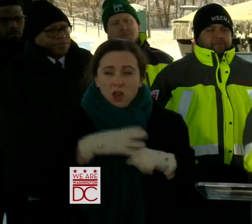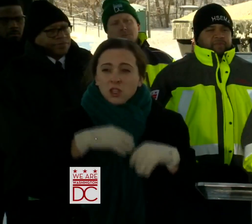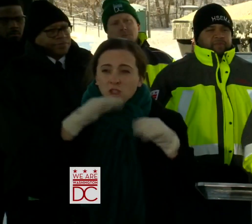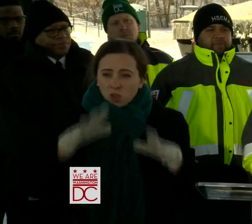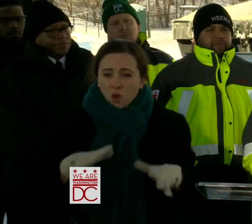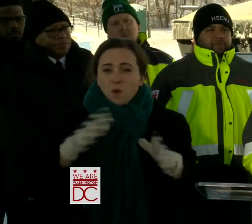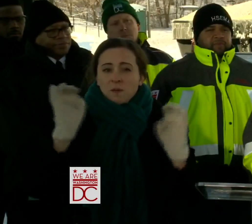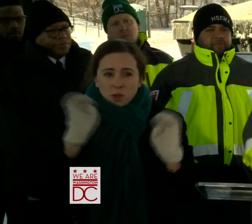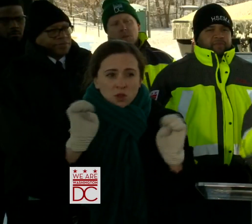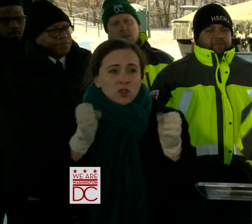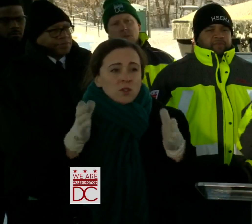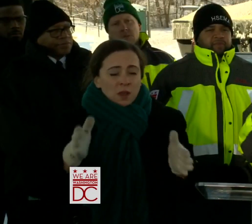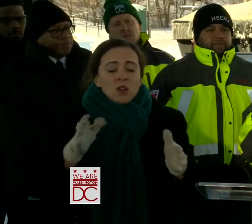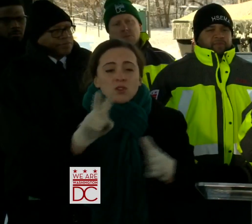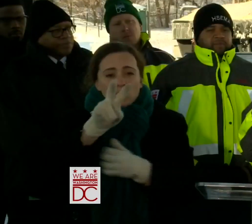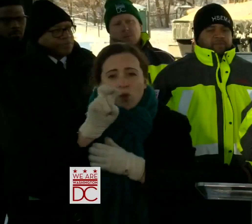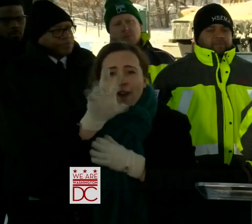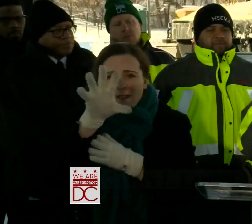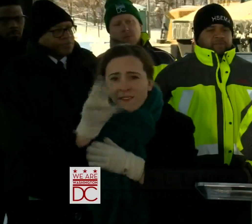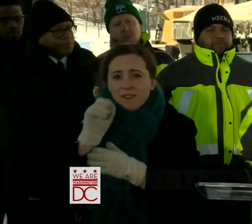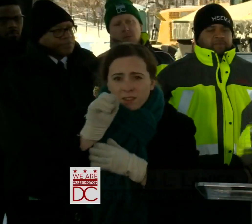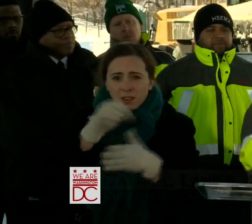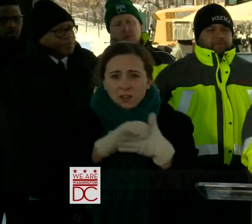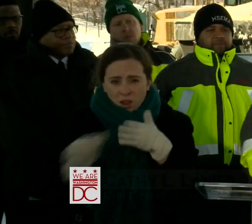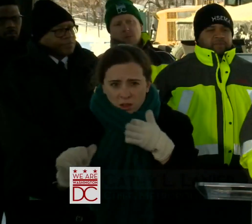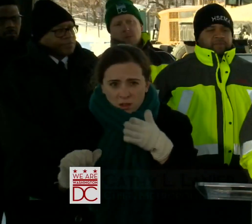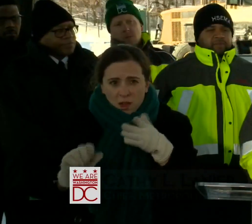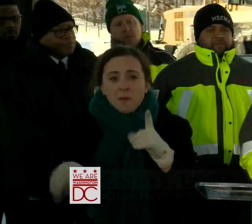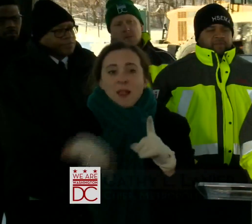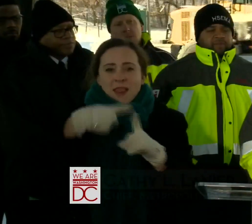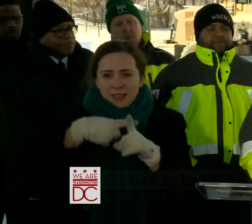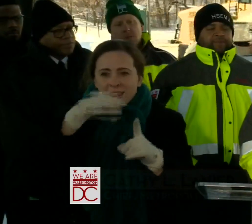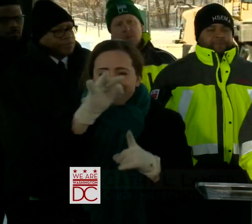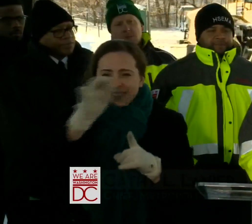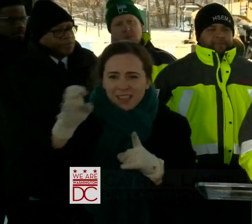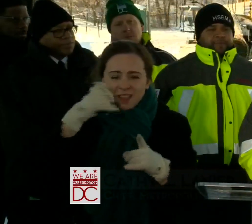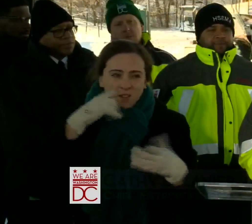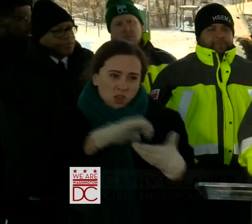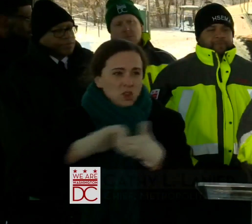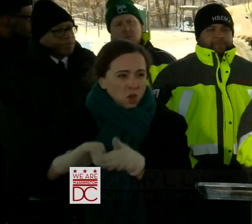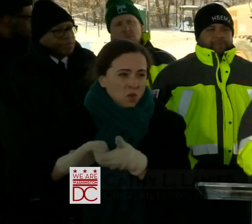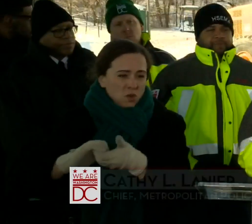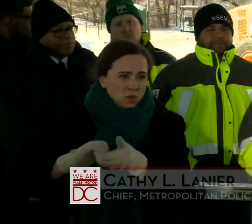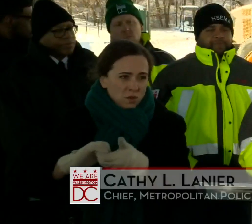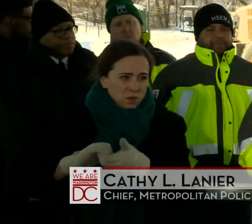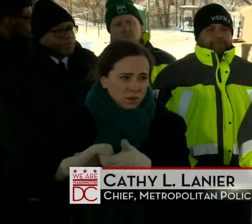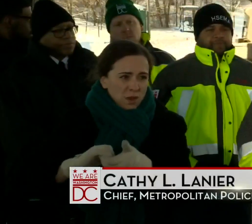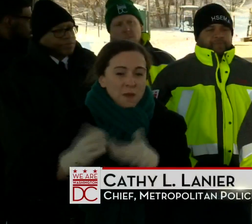that's $250, plus there's the fees for having your car towed and potentially impounded. There